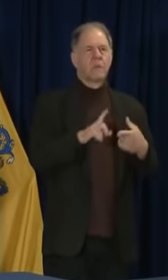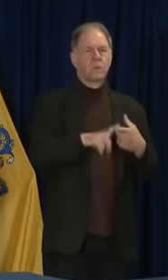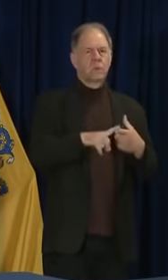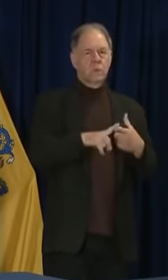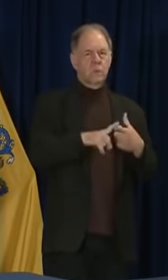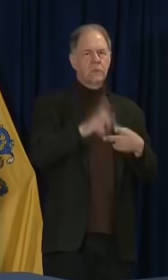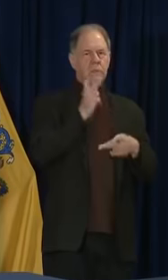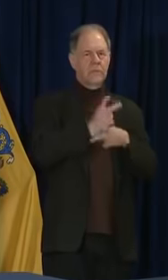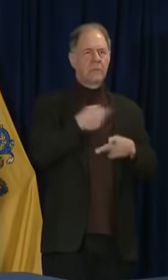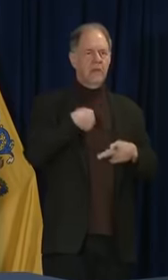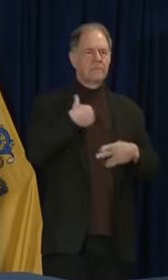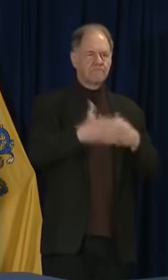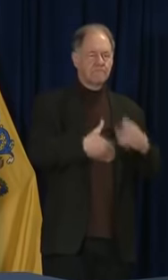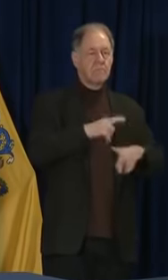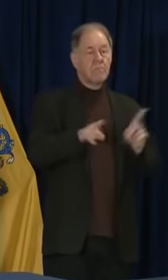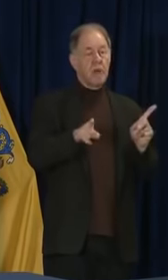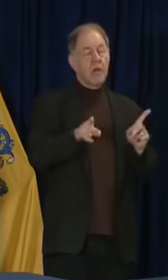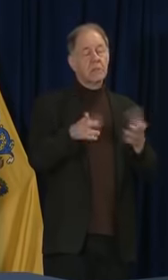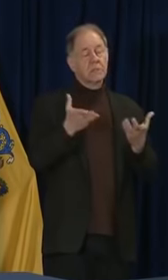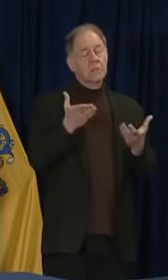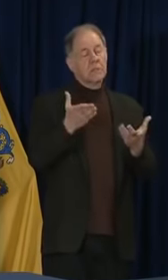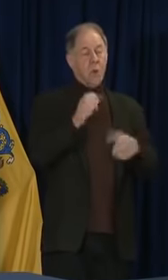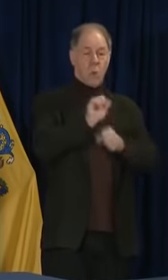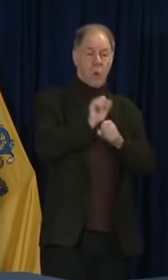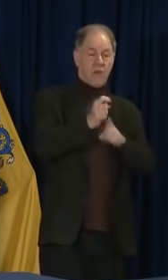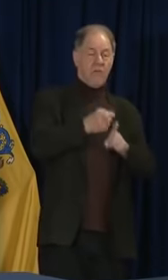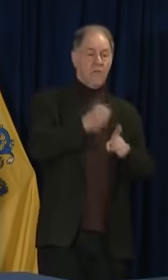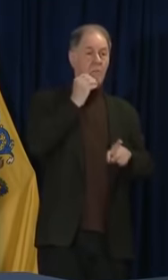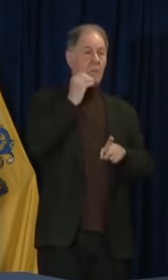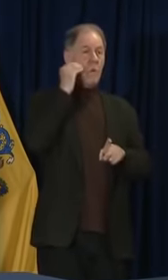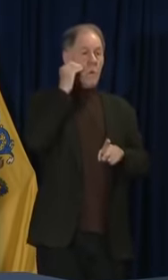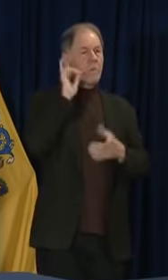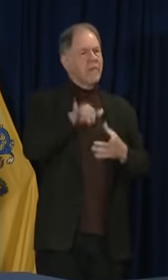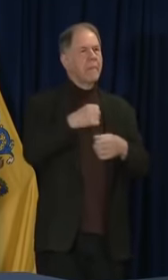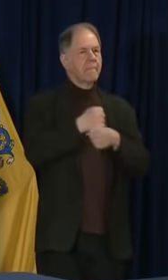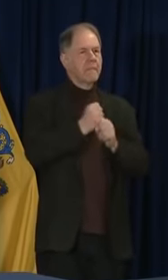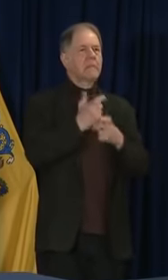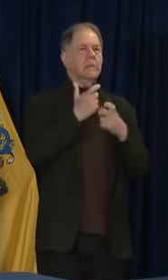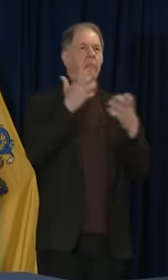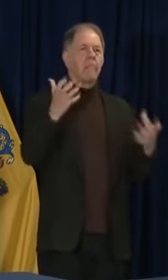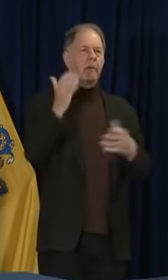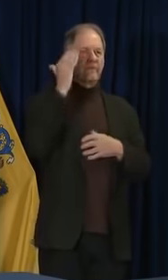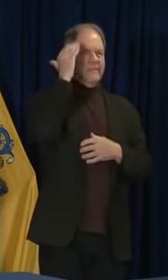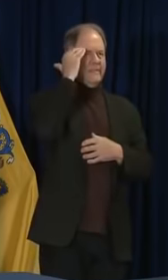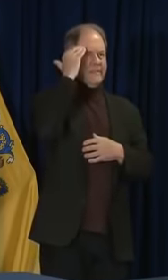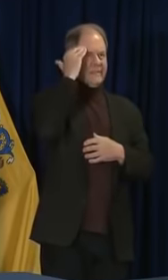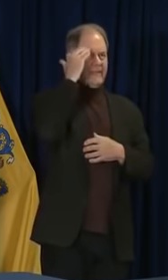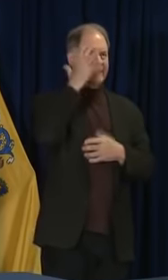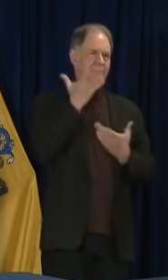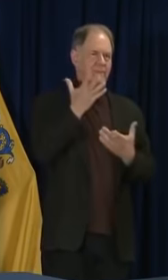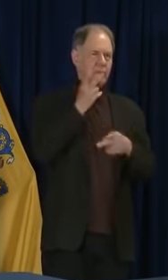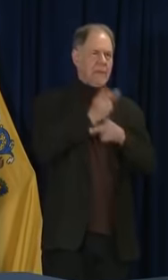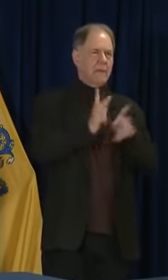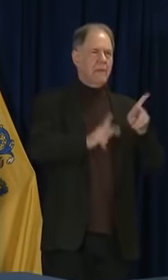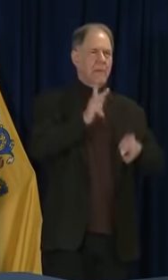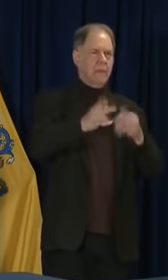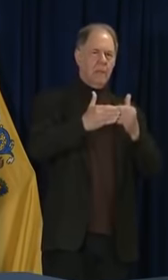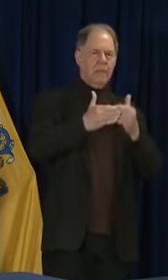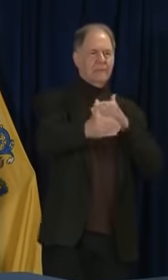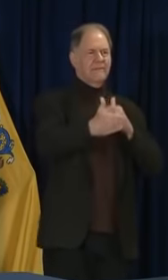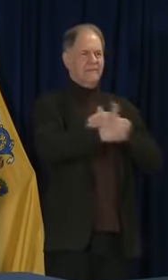state forward. But the notion of working from home is something that makes an enormous amount of sense in this social distancing, flattening